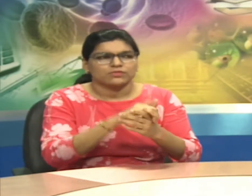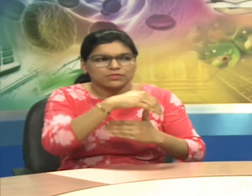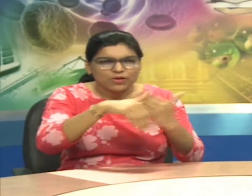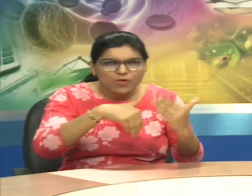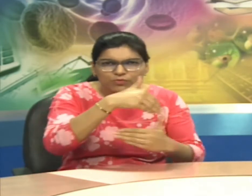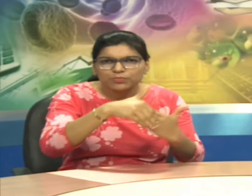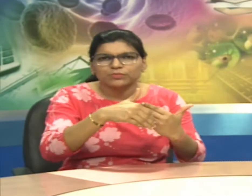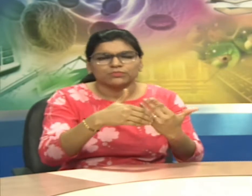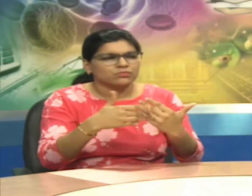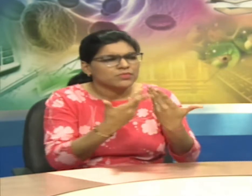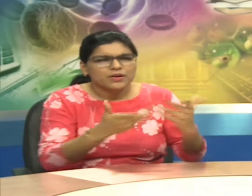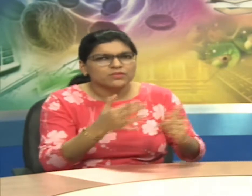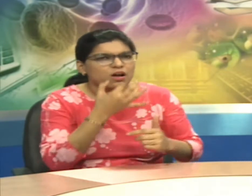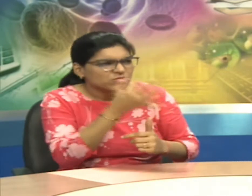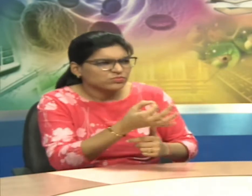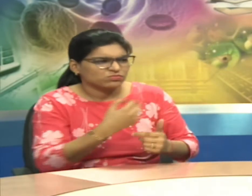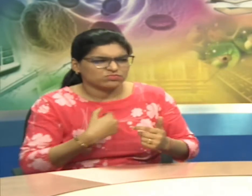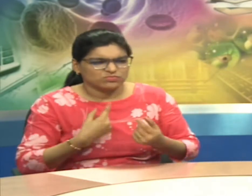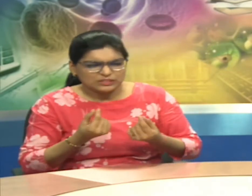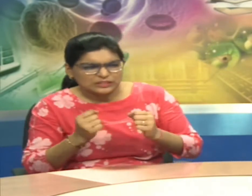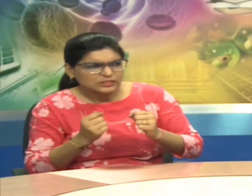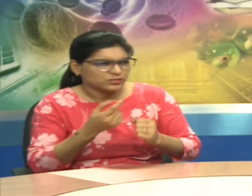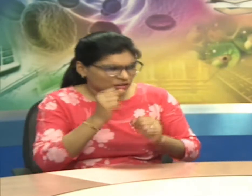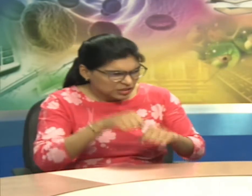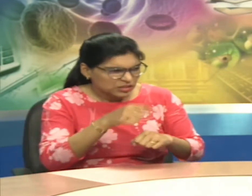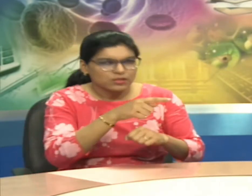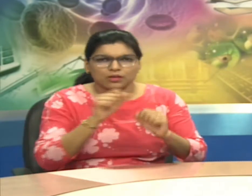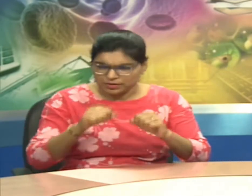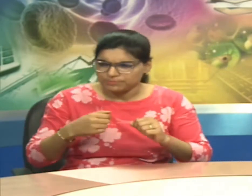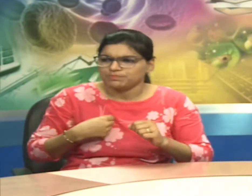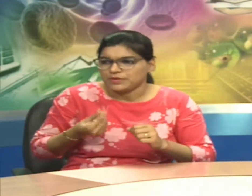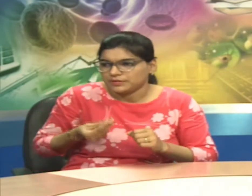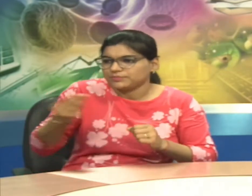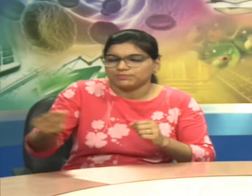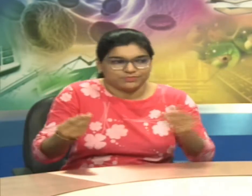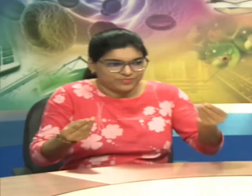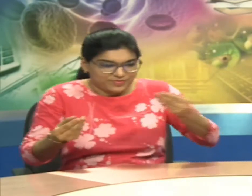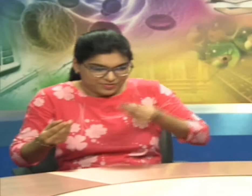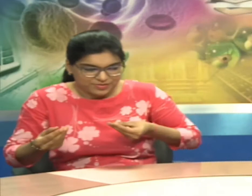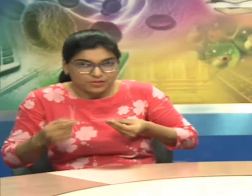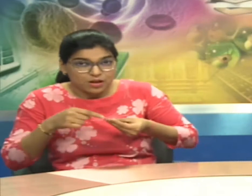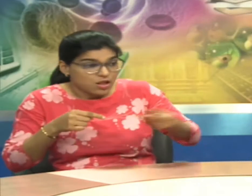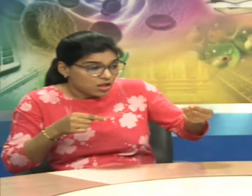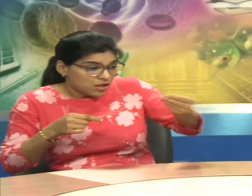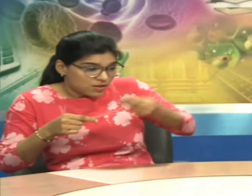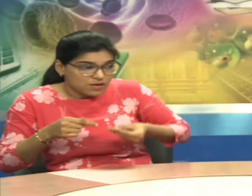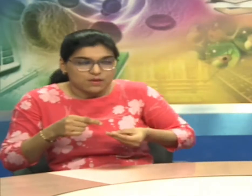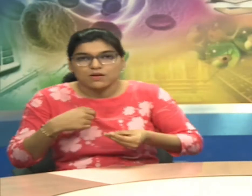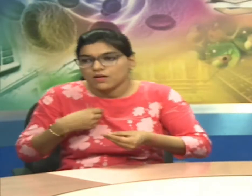For example, if we are in difficulty, we ask a friend to help us or support us in several